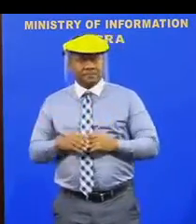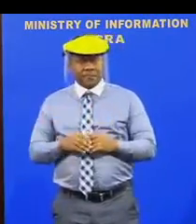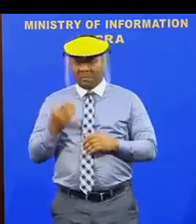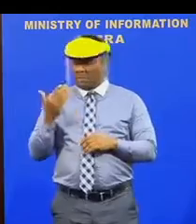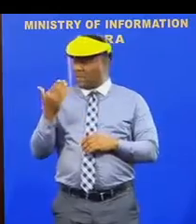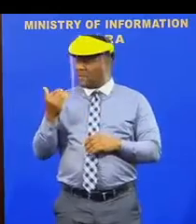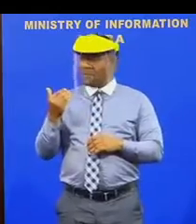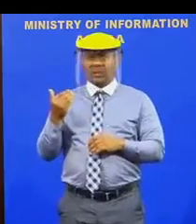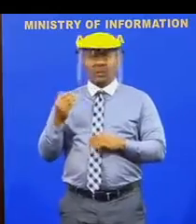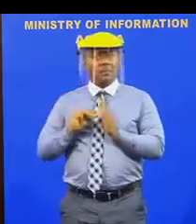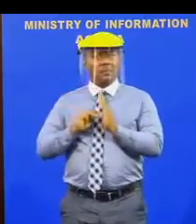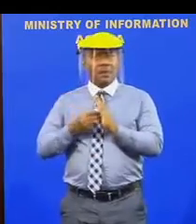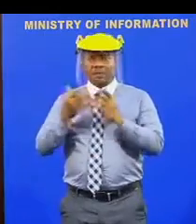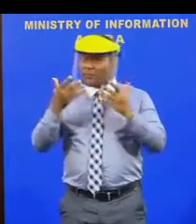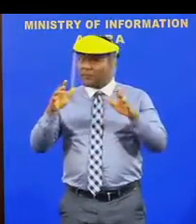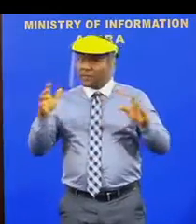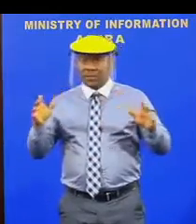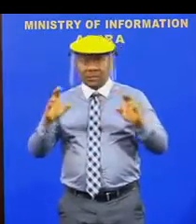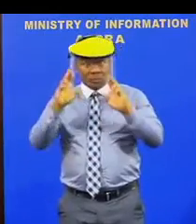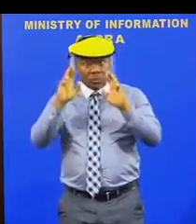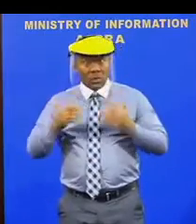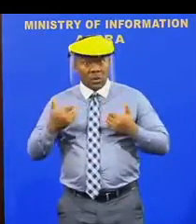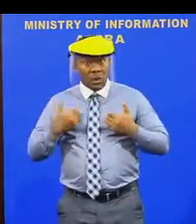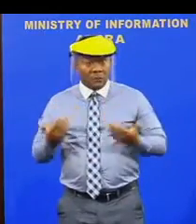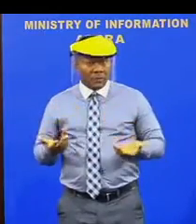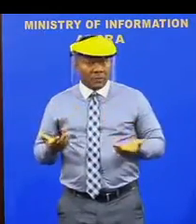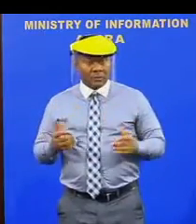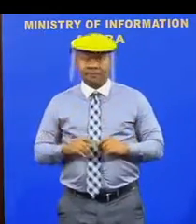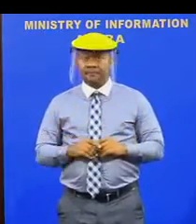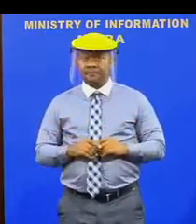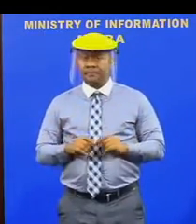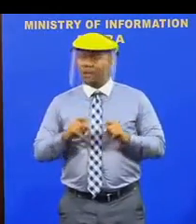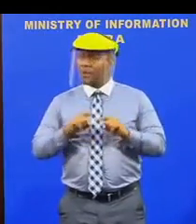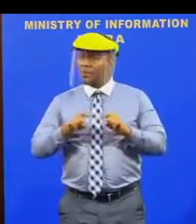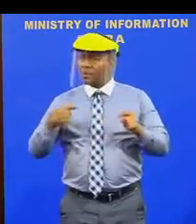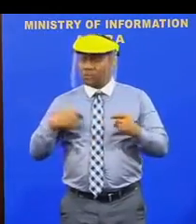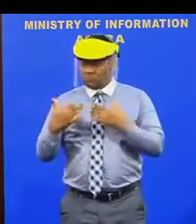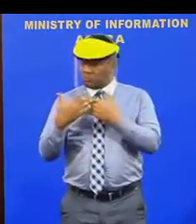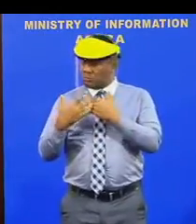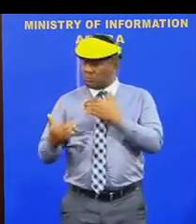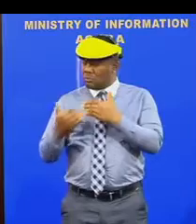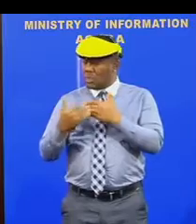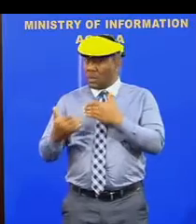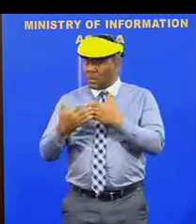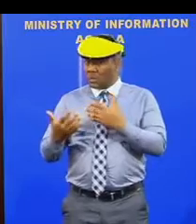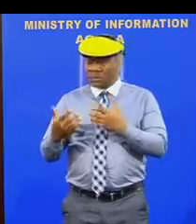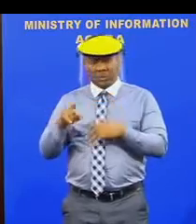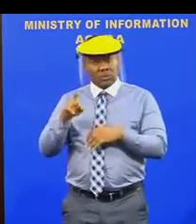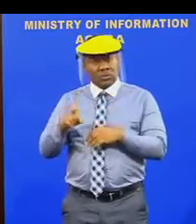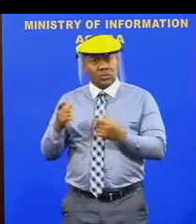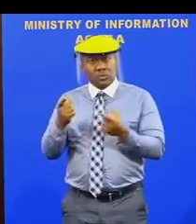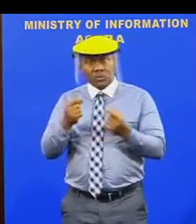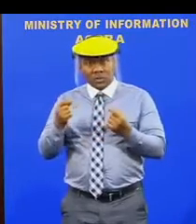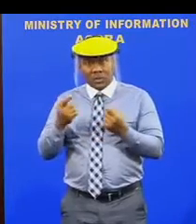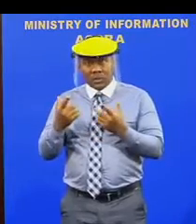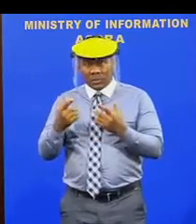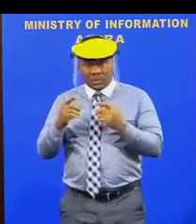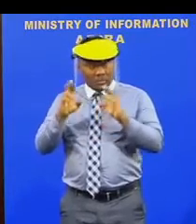you have your results. However, for antibody tests to be useful, we need to be able to trust the results they